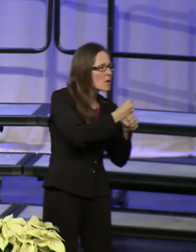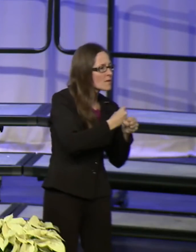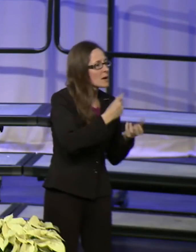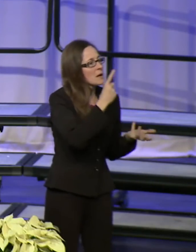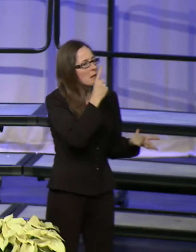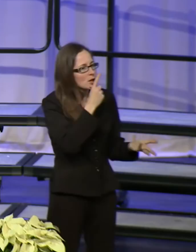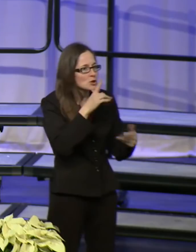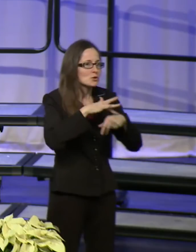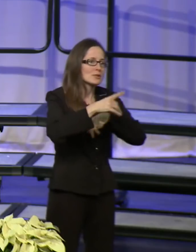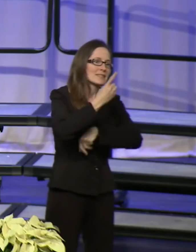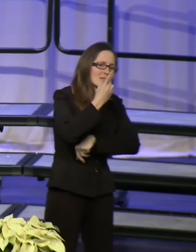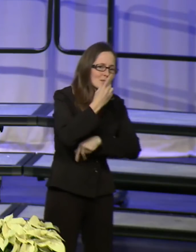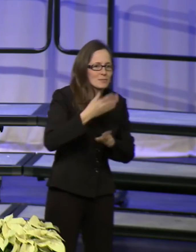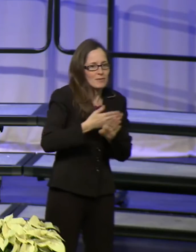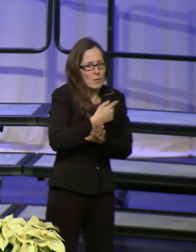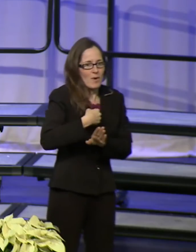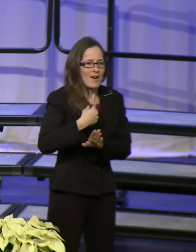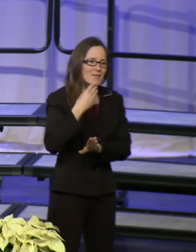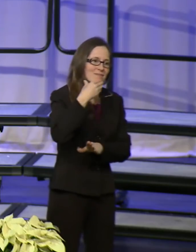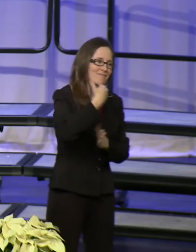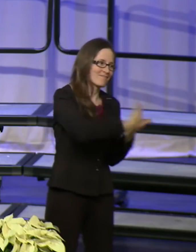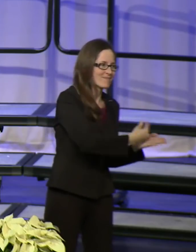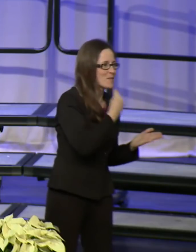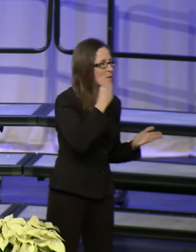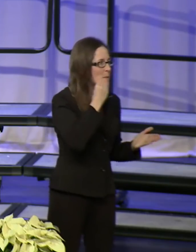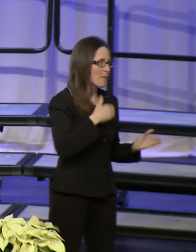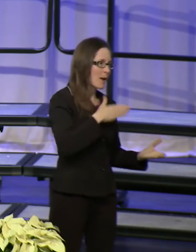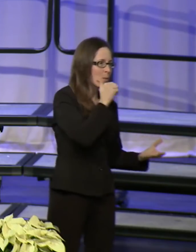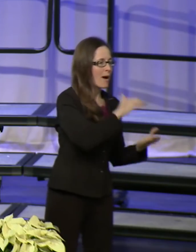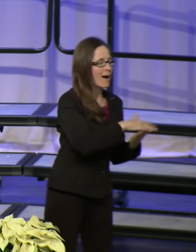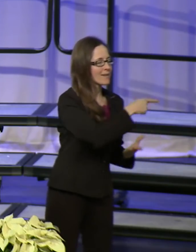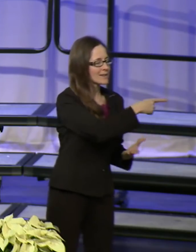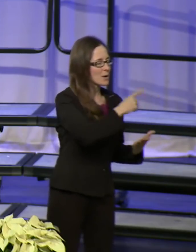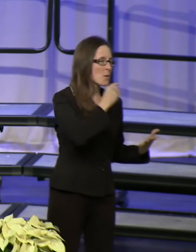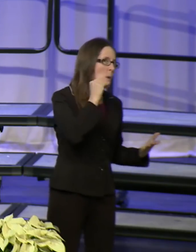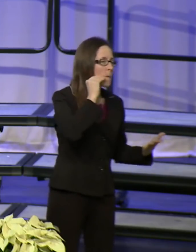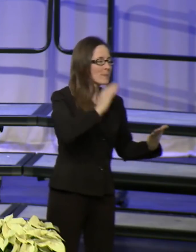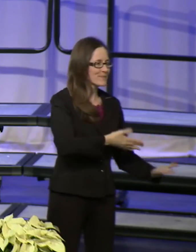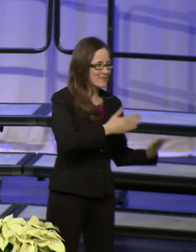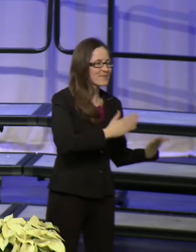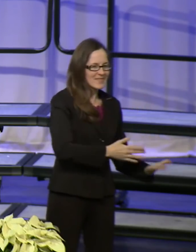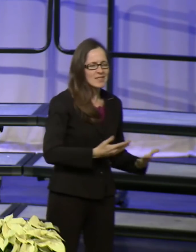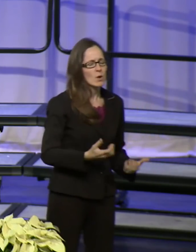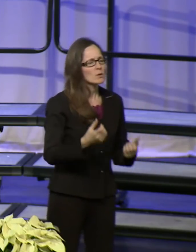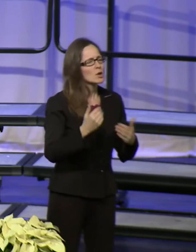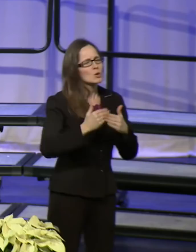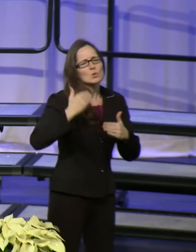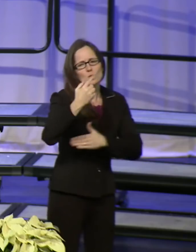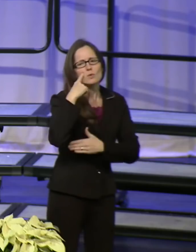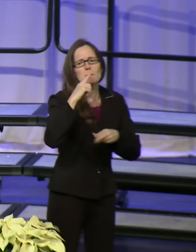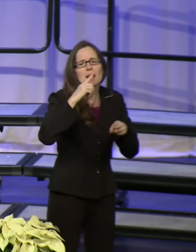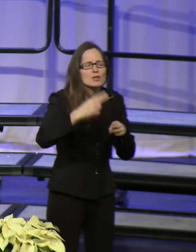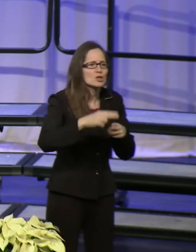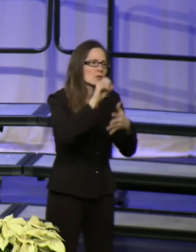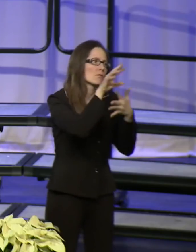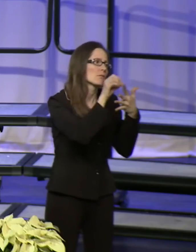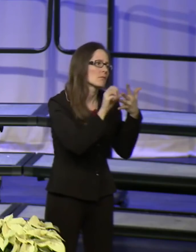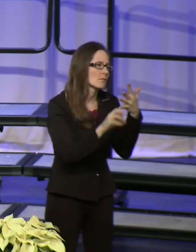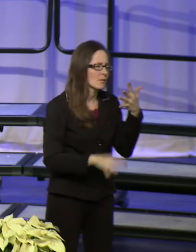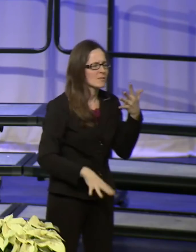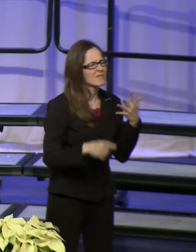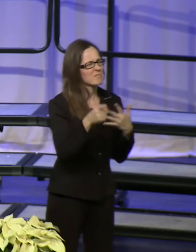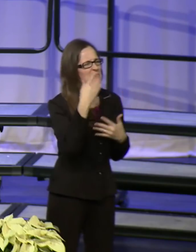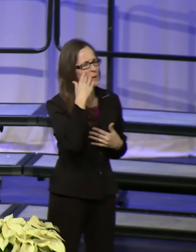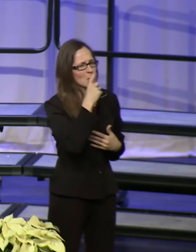dinner, before I went home to my wife's home cooking. There's too many to mention, so I'll just say, you know who you are. Thank you. A special thank you to